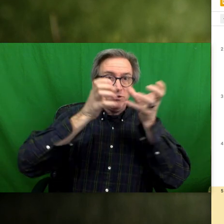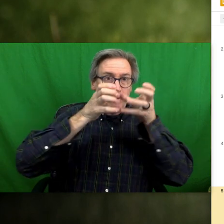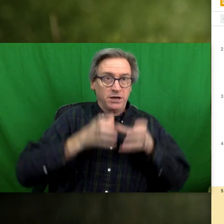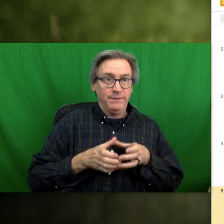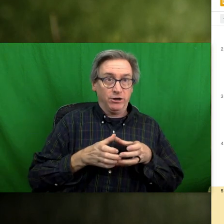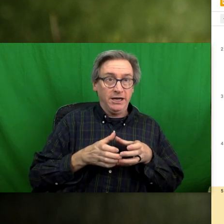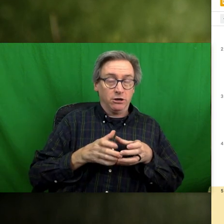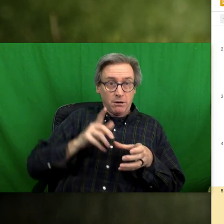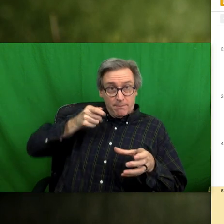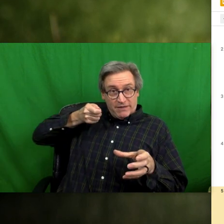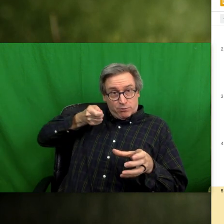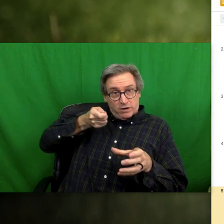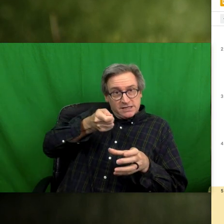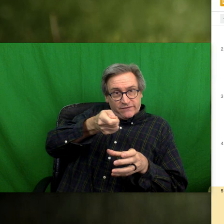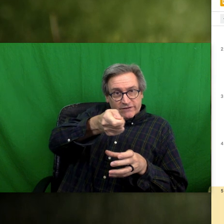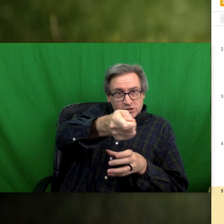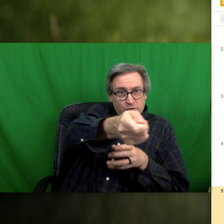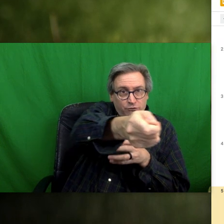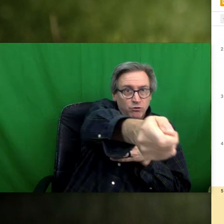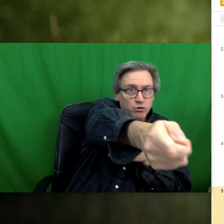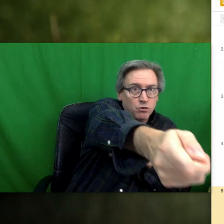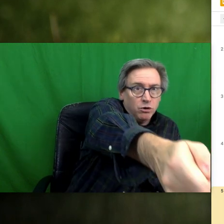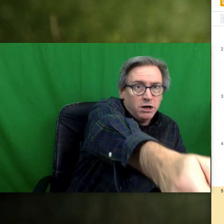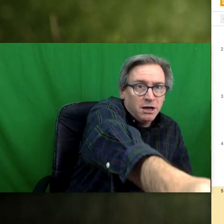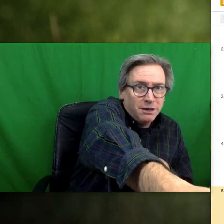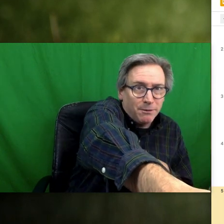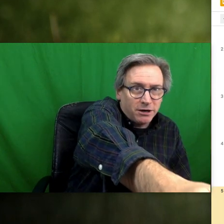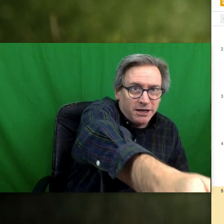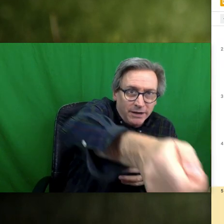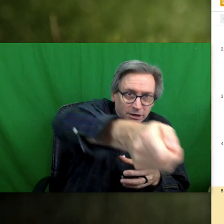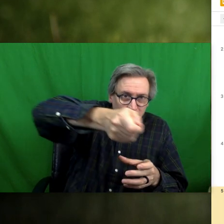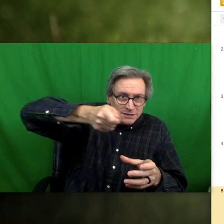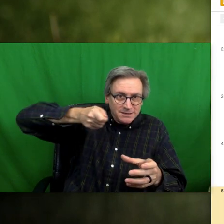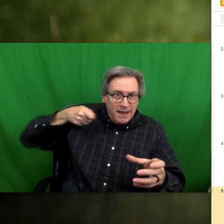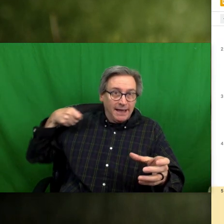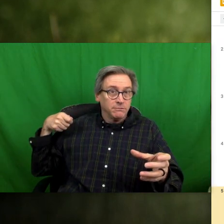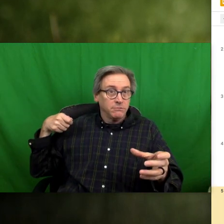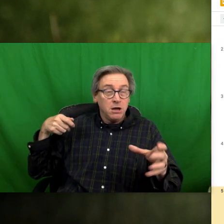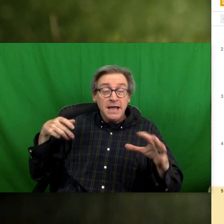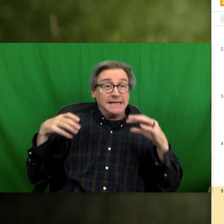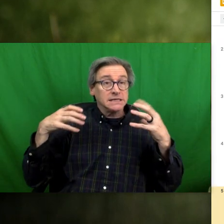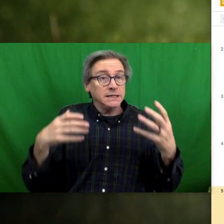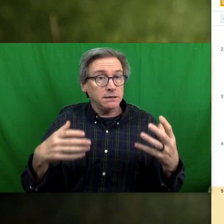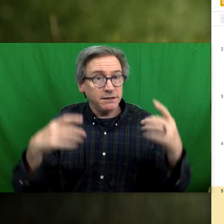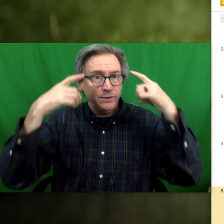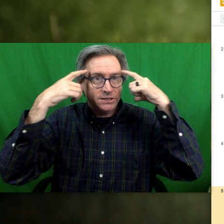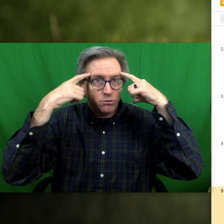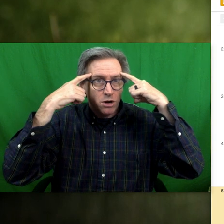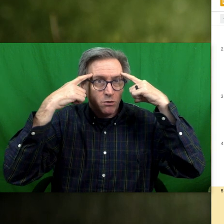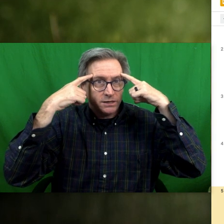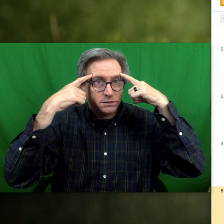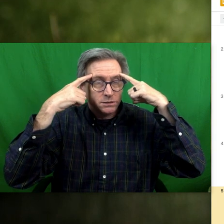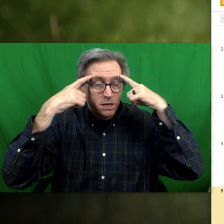Set up the parking meter here. But then put his fist through the parking meter to pay it. It's a little thing that we